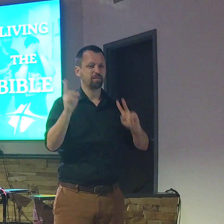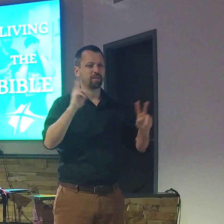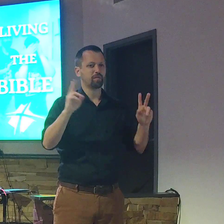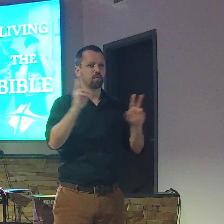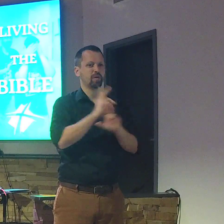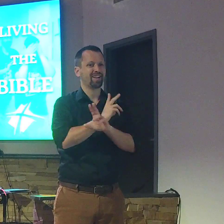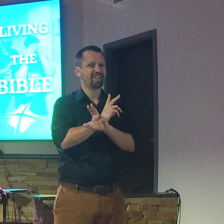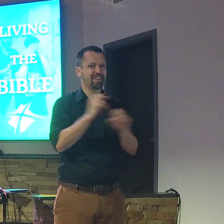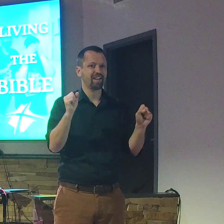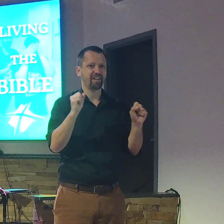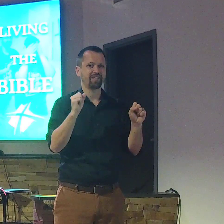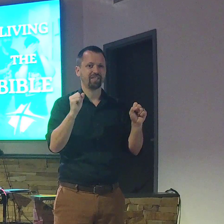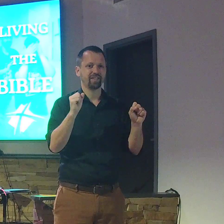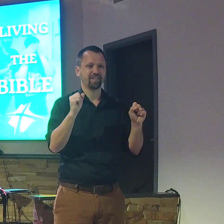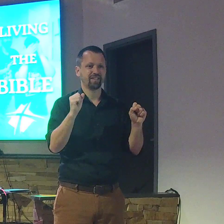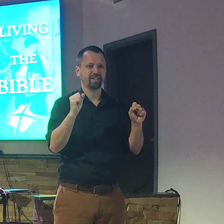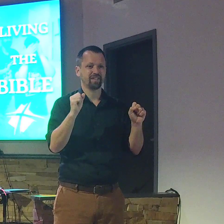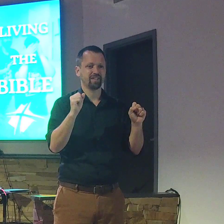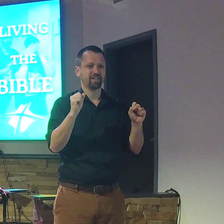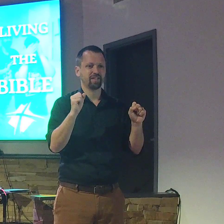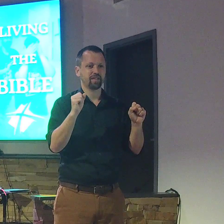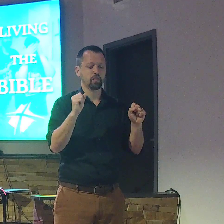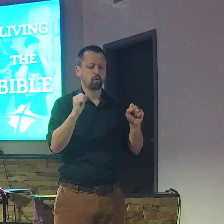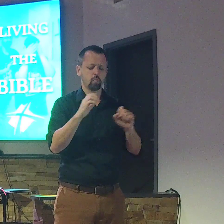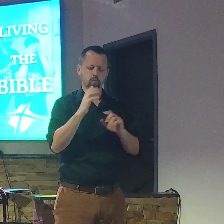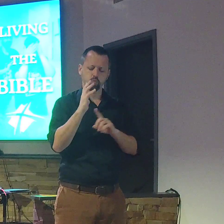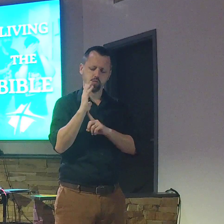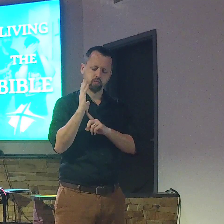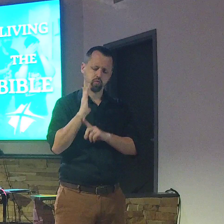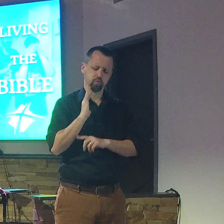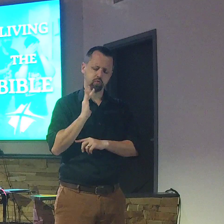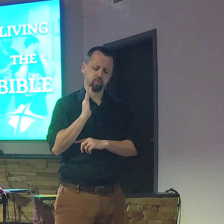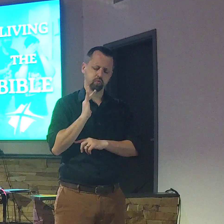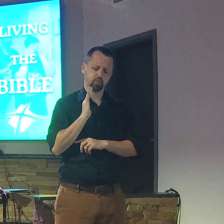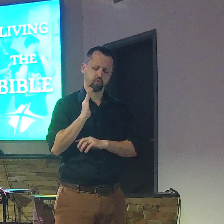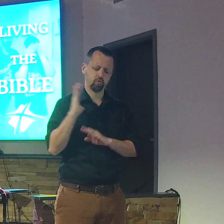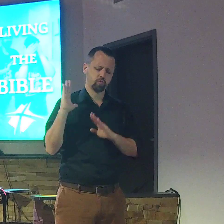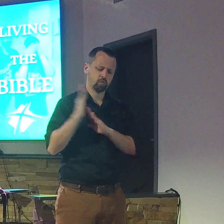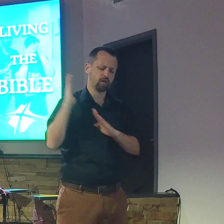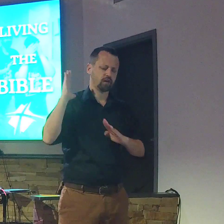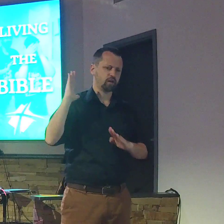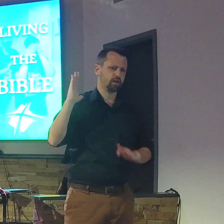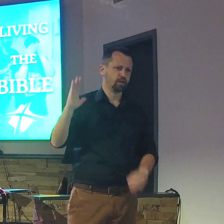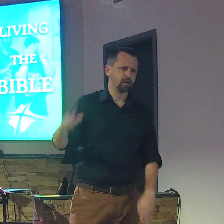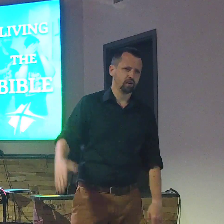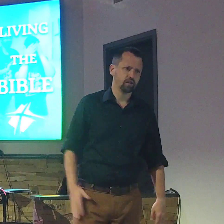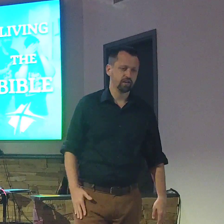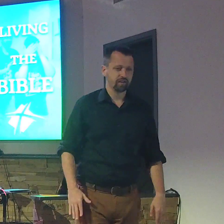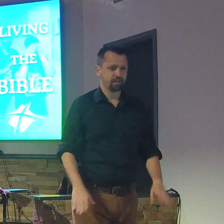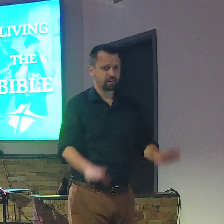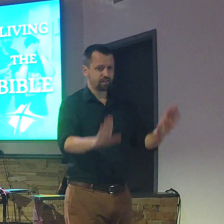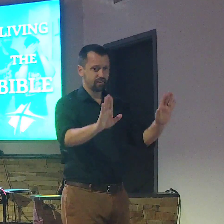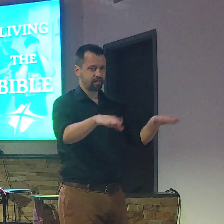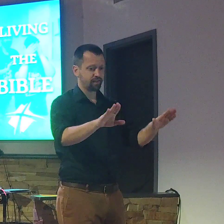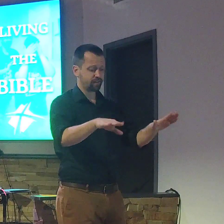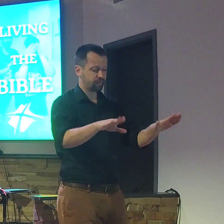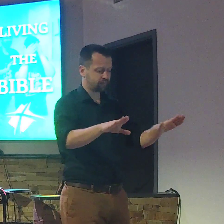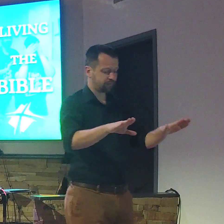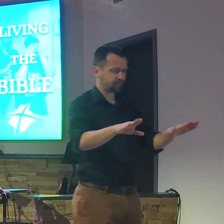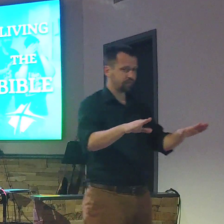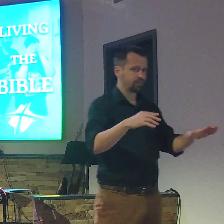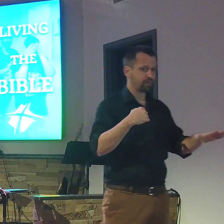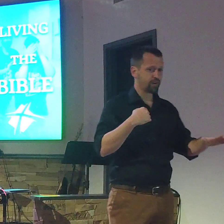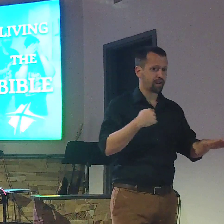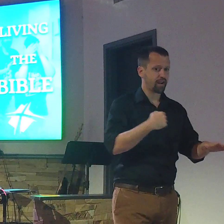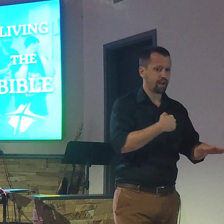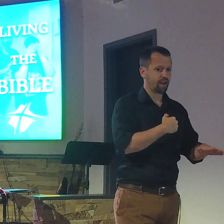in Him. It would be an awesome thing to see. You see, at the end of the day, in order for us